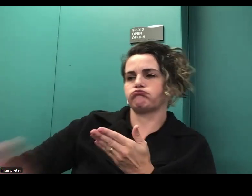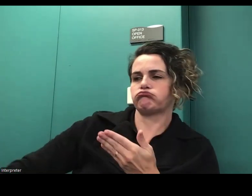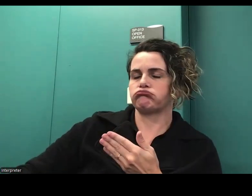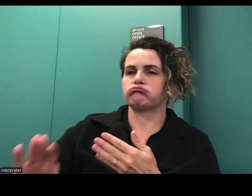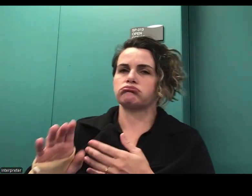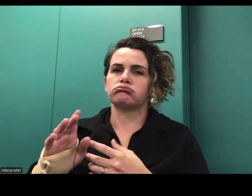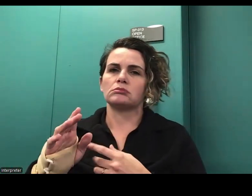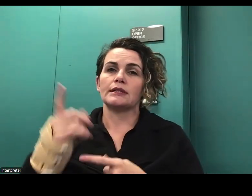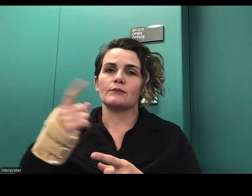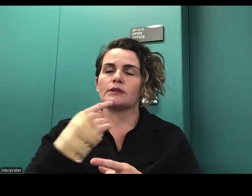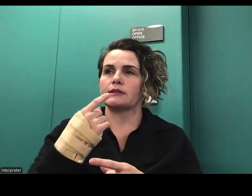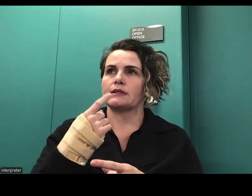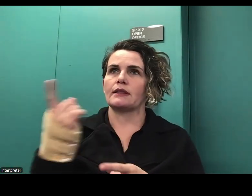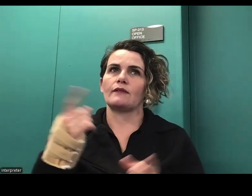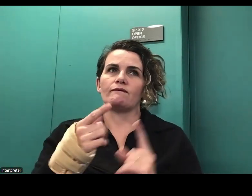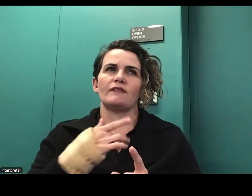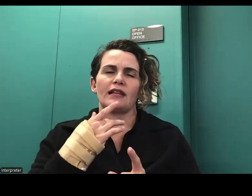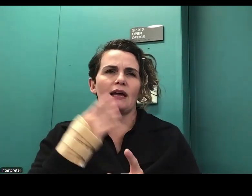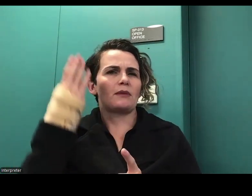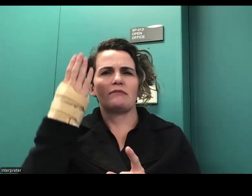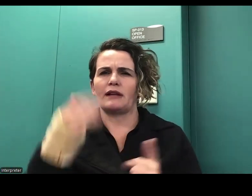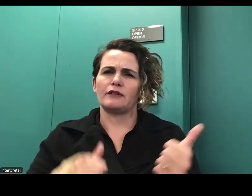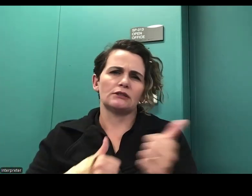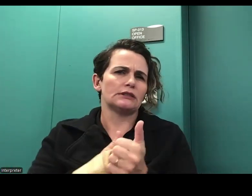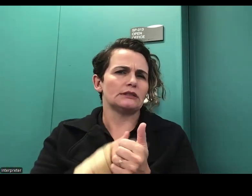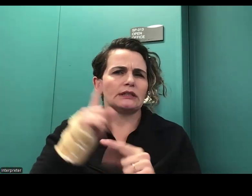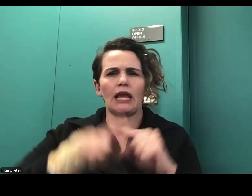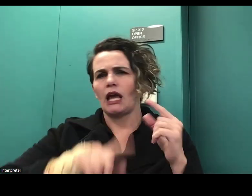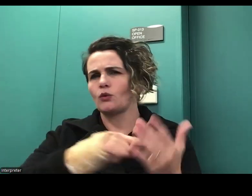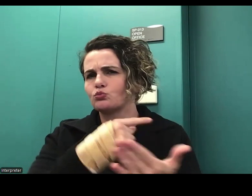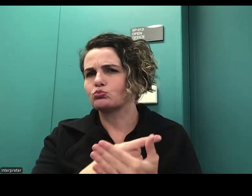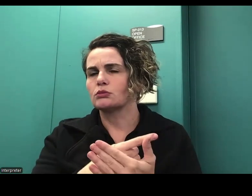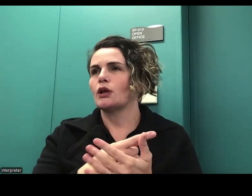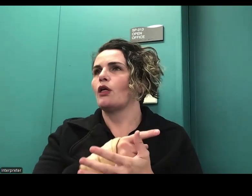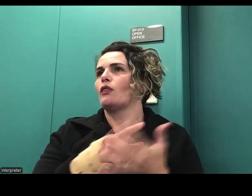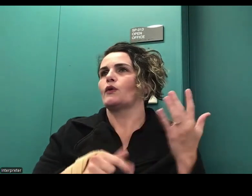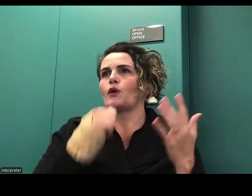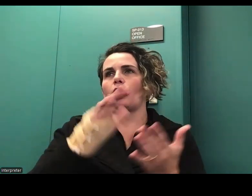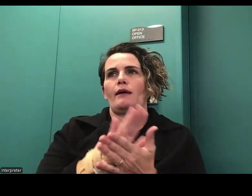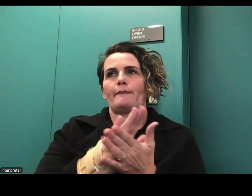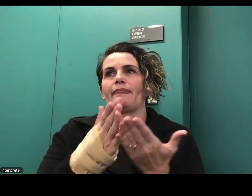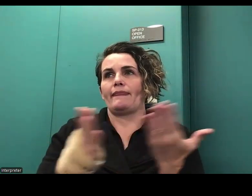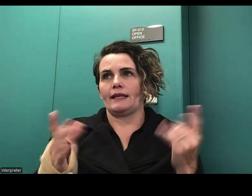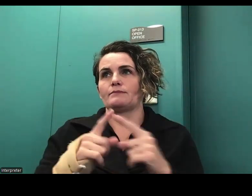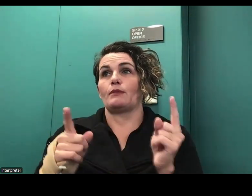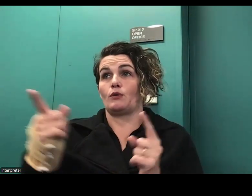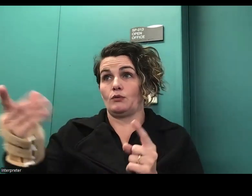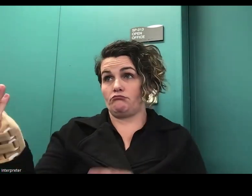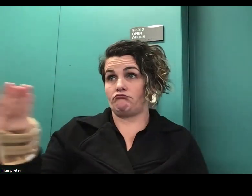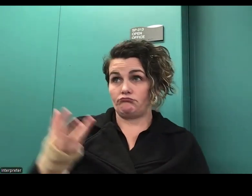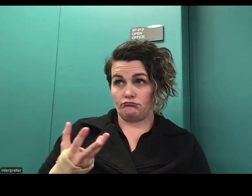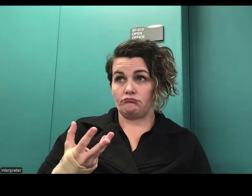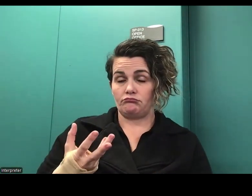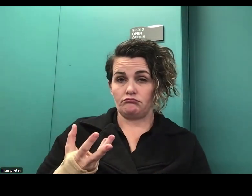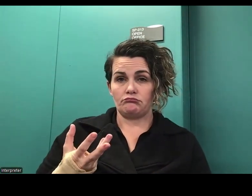Someone's telling them you're never, or they're feeling like they're never going to graduate. Those are not academic things, but what you're telling me is